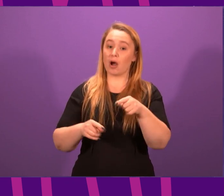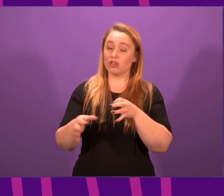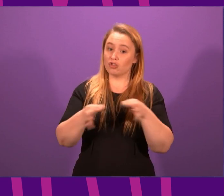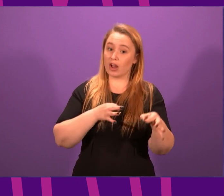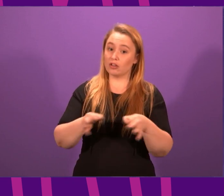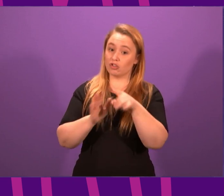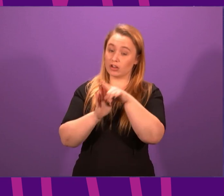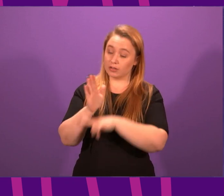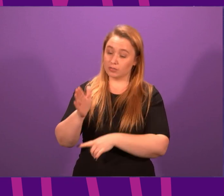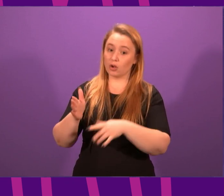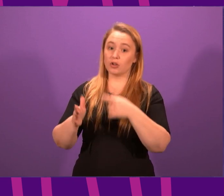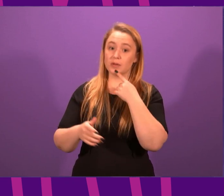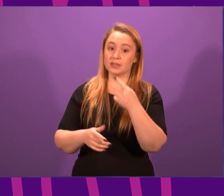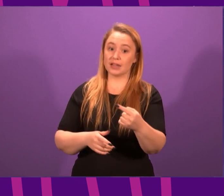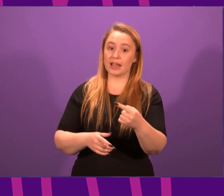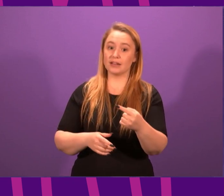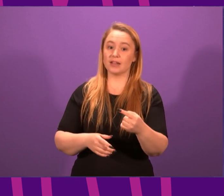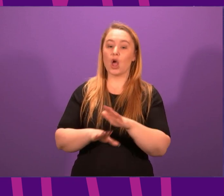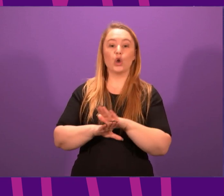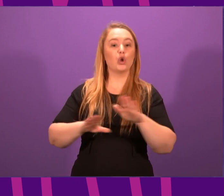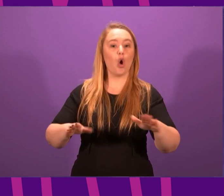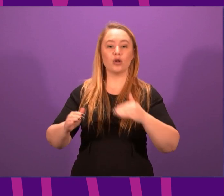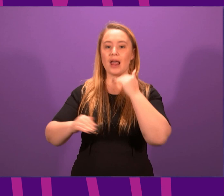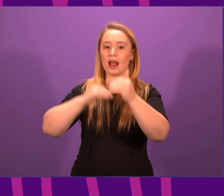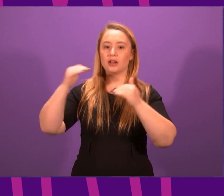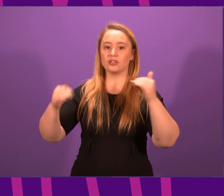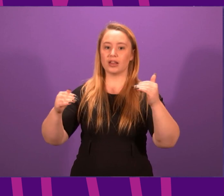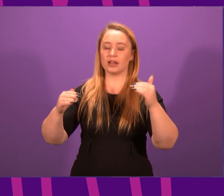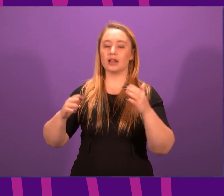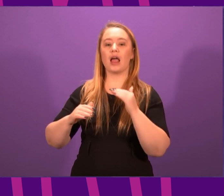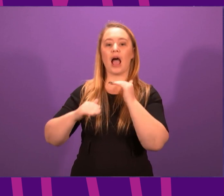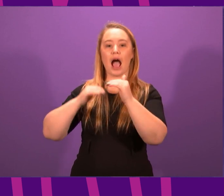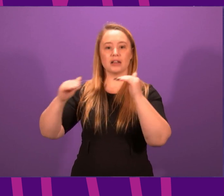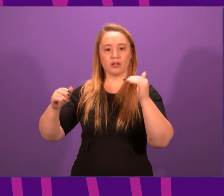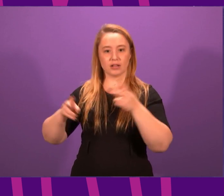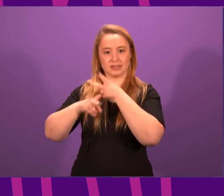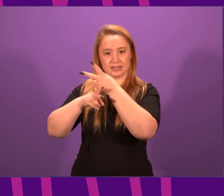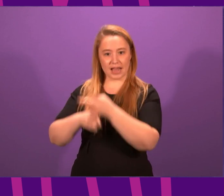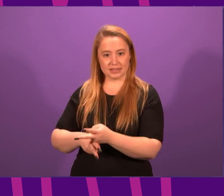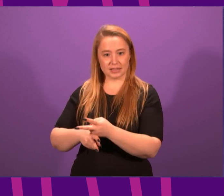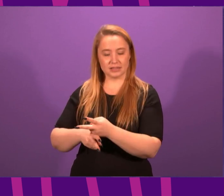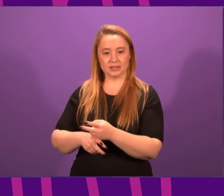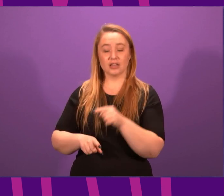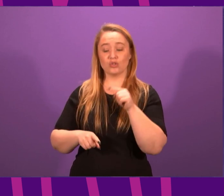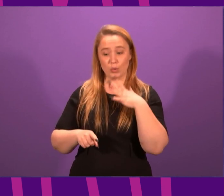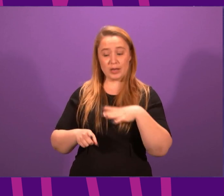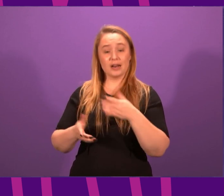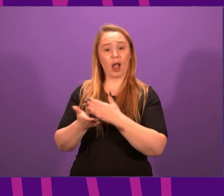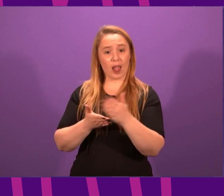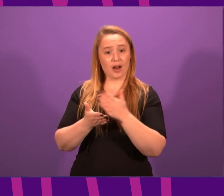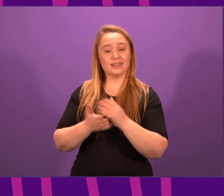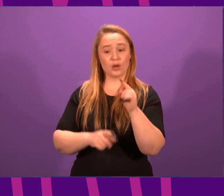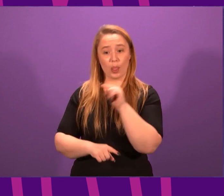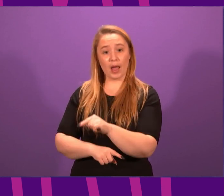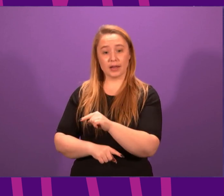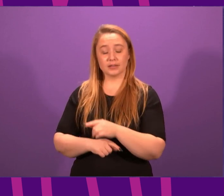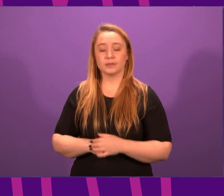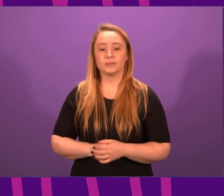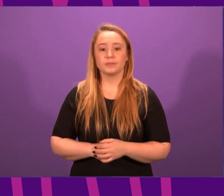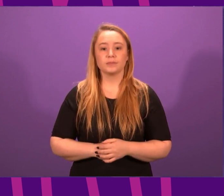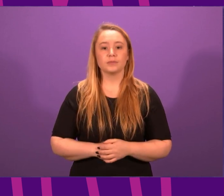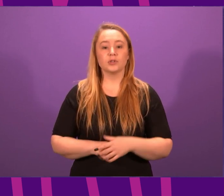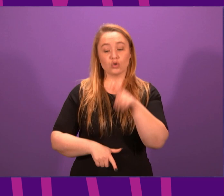includes, and I quote, non-elderly adult settings. And it would be good to get some clarity on that at some point. Many people with